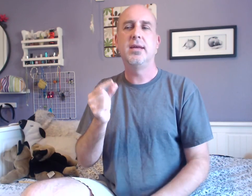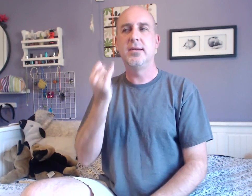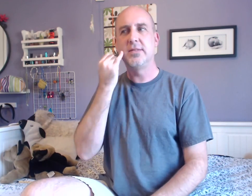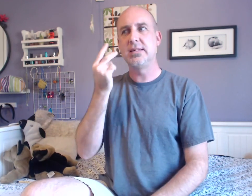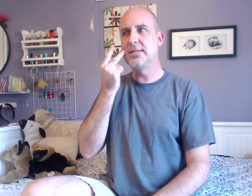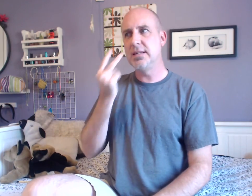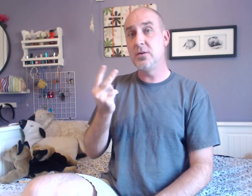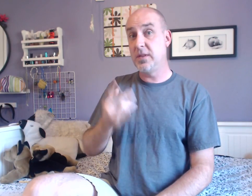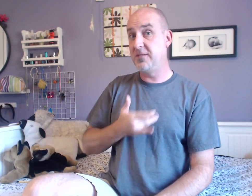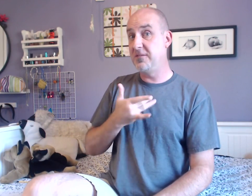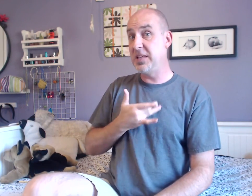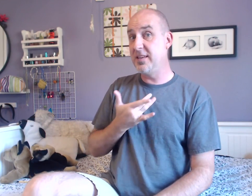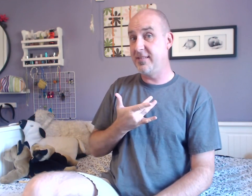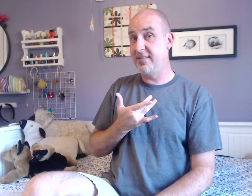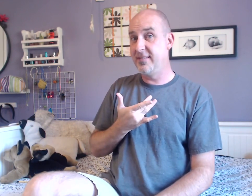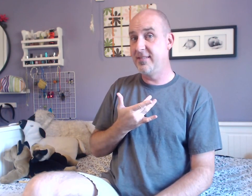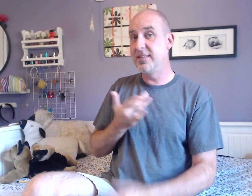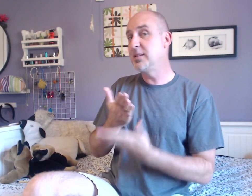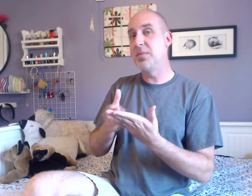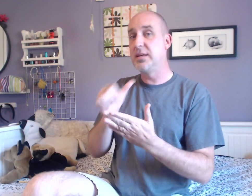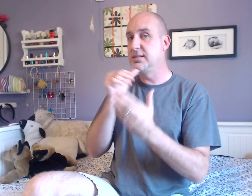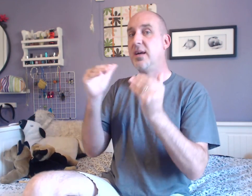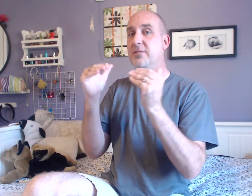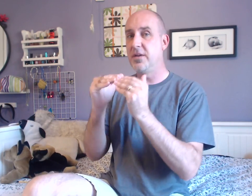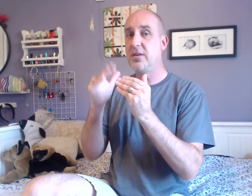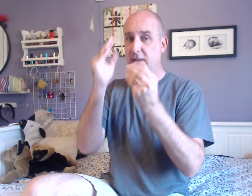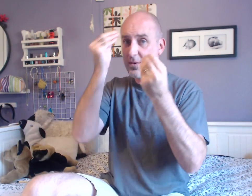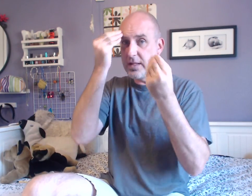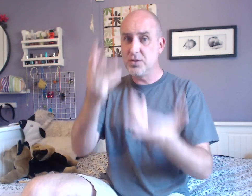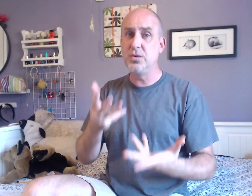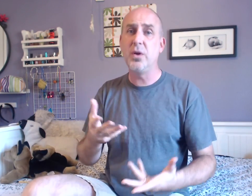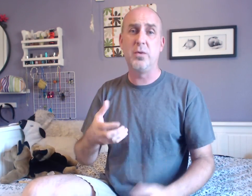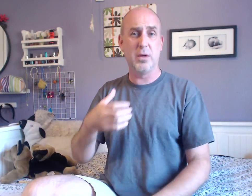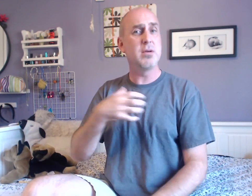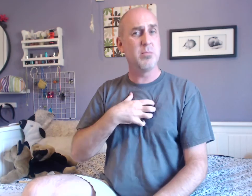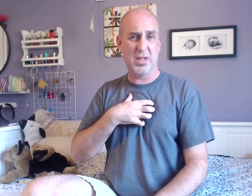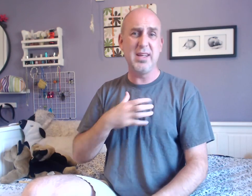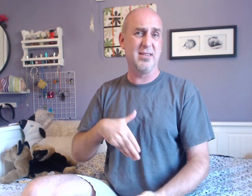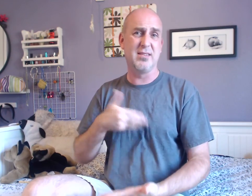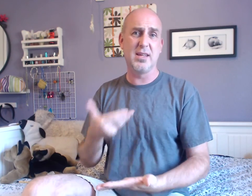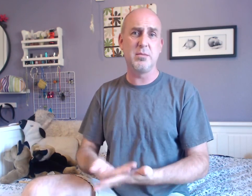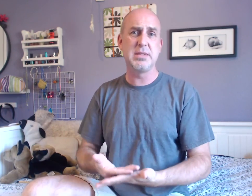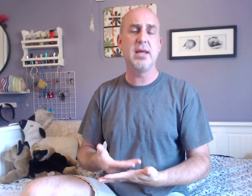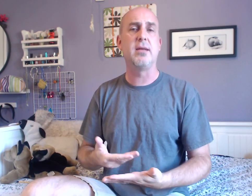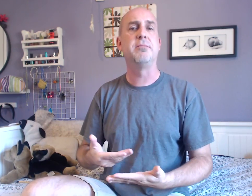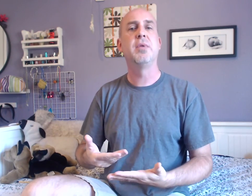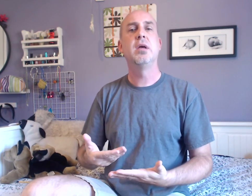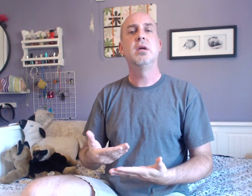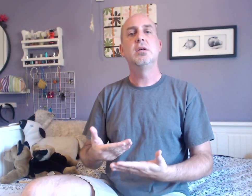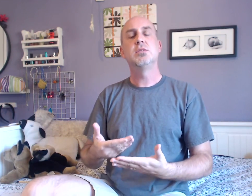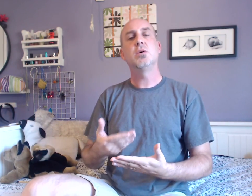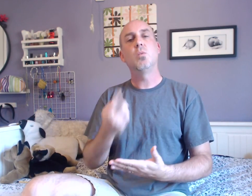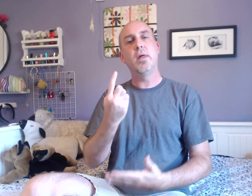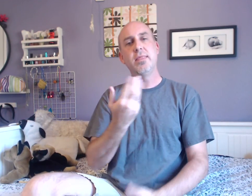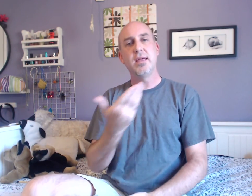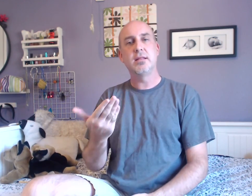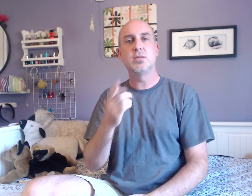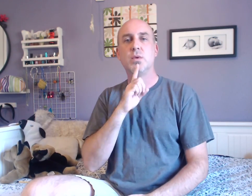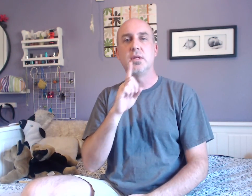if they see or they feel that something is not fair, they'll let you know. They'll complain. They'll get upset. So one thing that's really